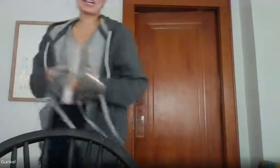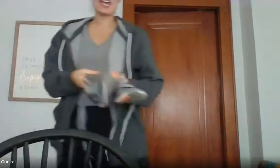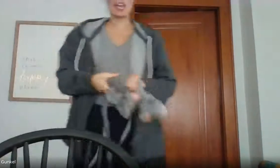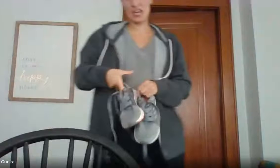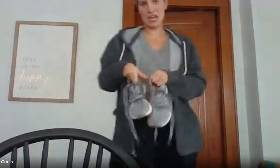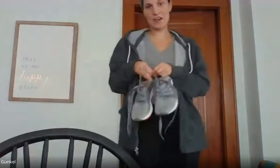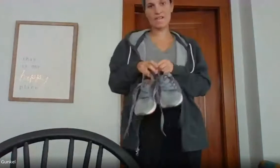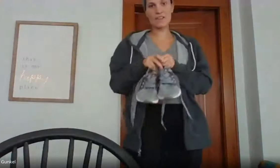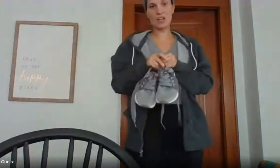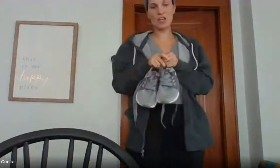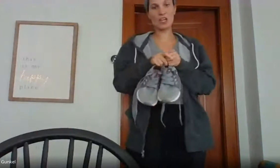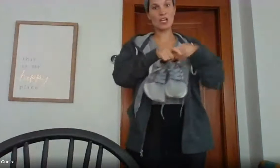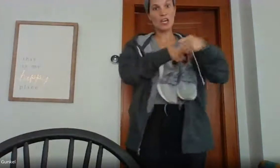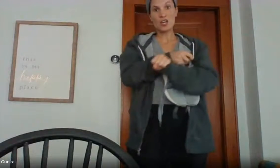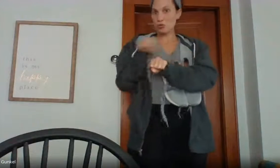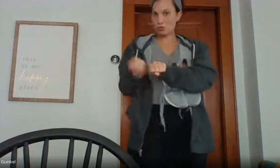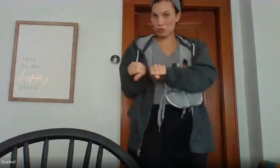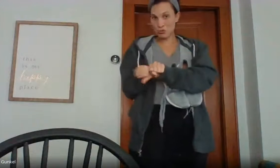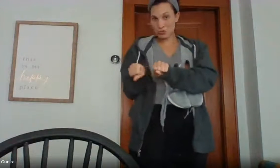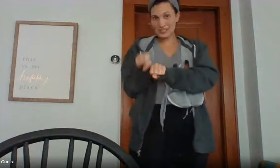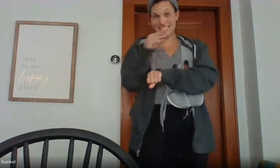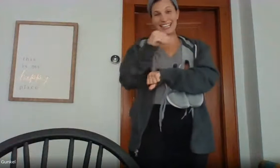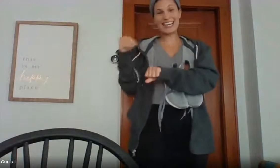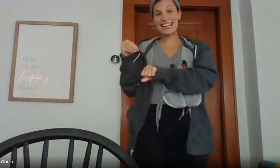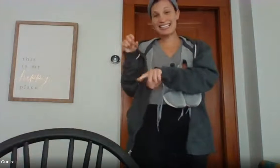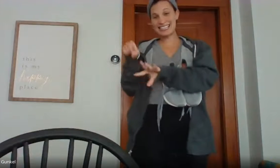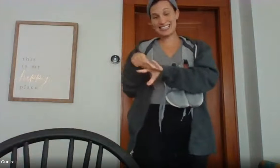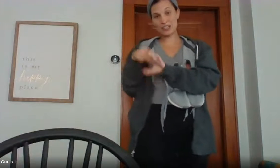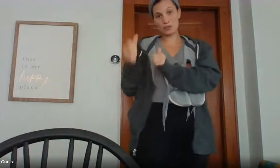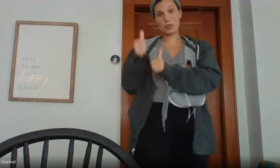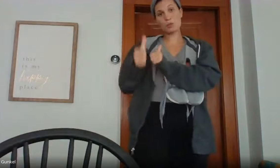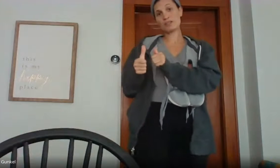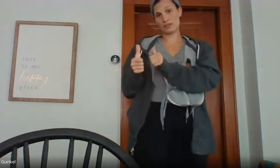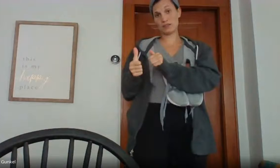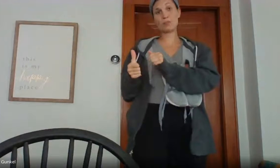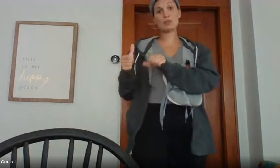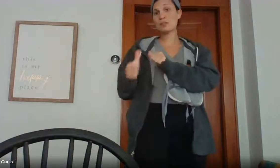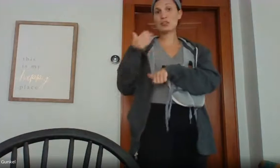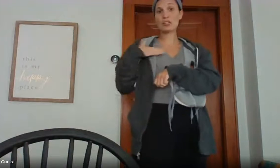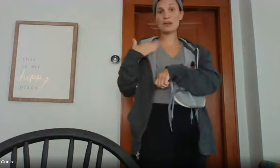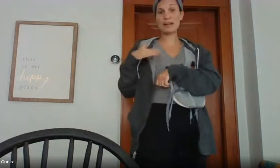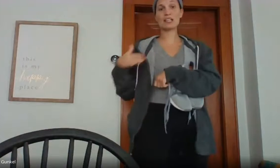I have shoes and sandals. Which one should I